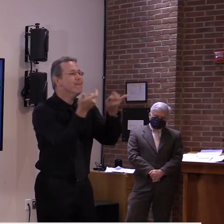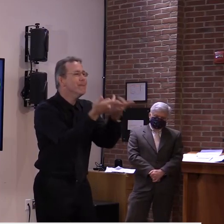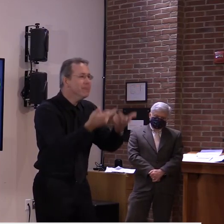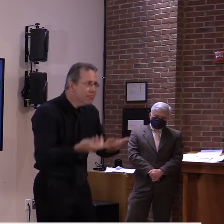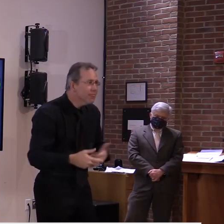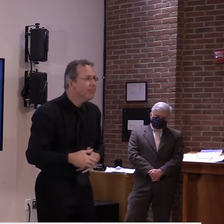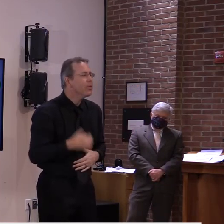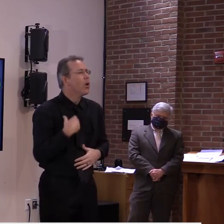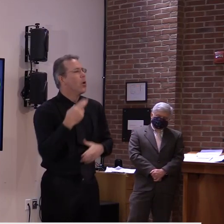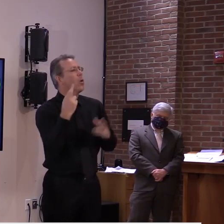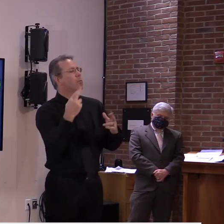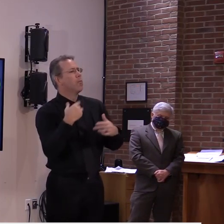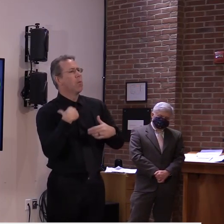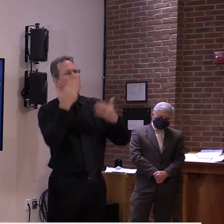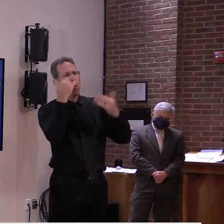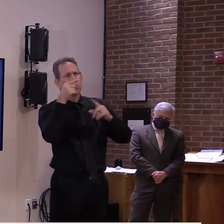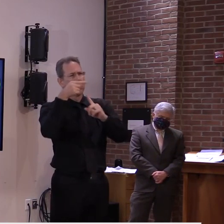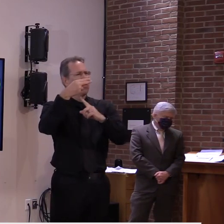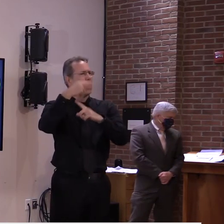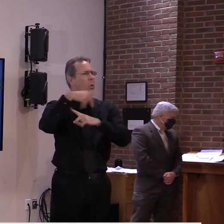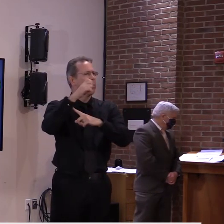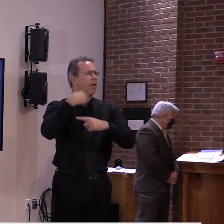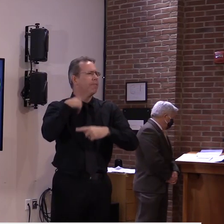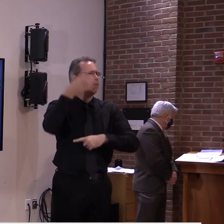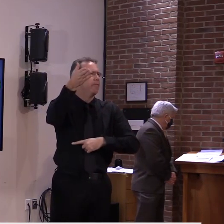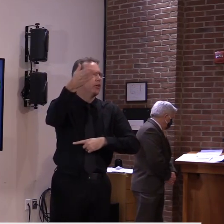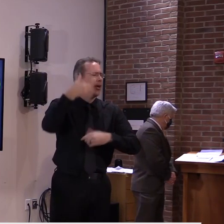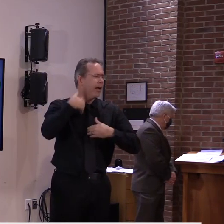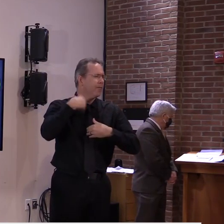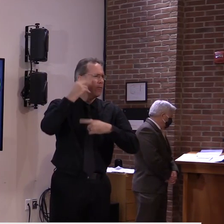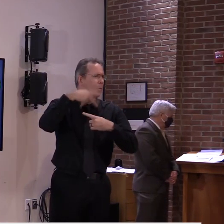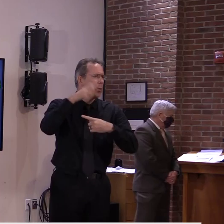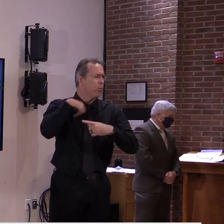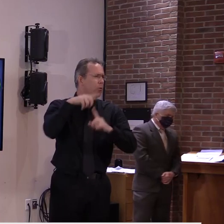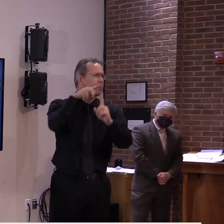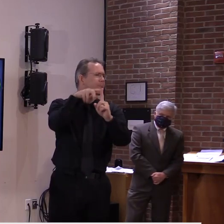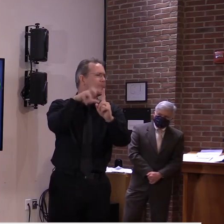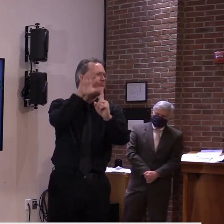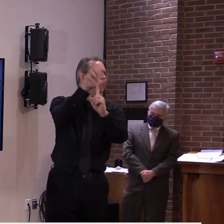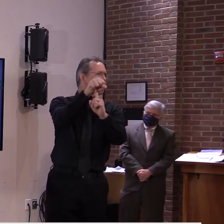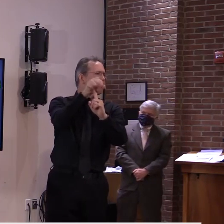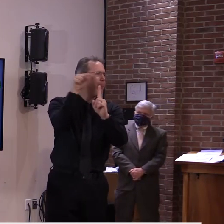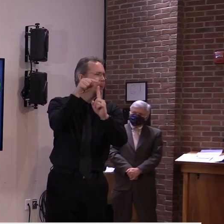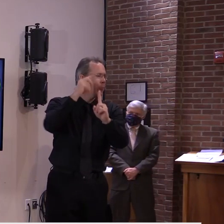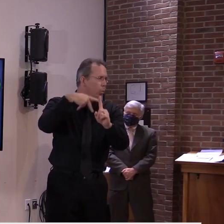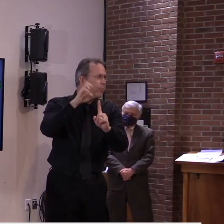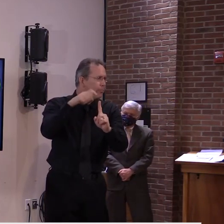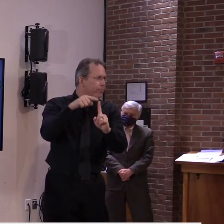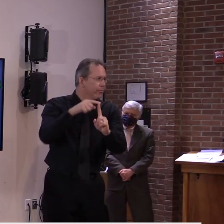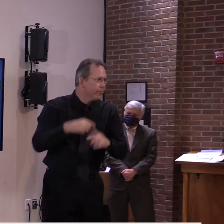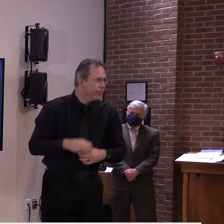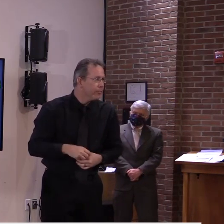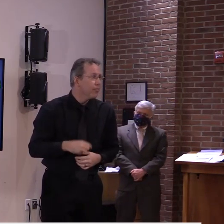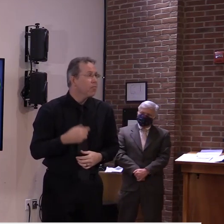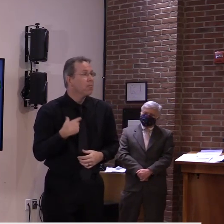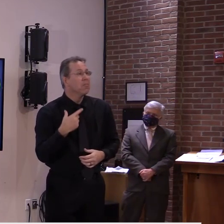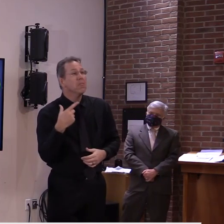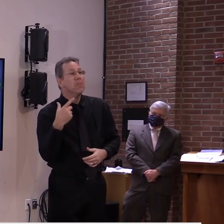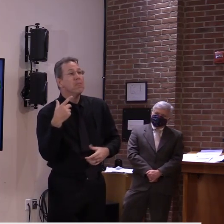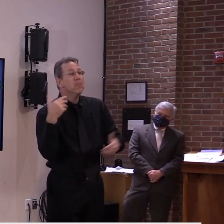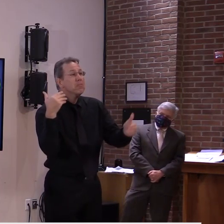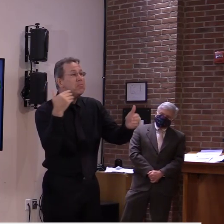of light at the end of the tunnel with the vaccine coming into play, I think, is part of the answer. So